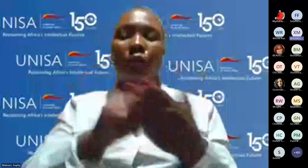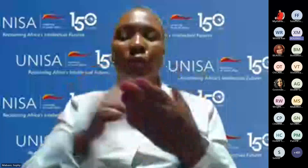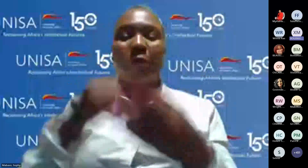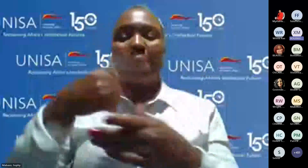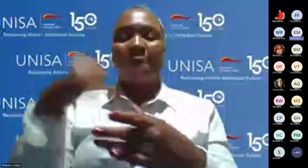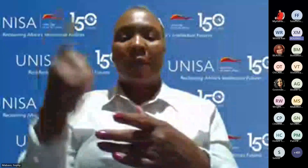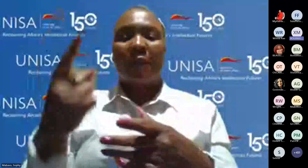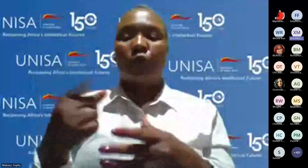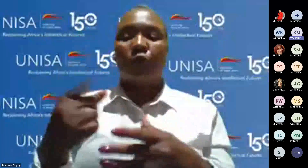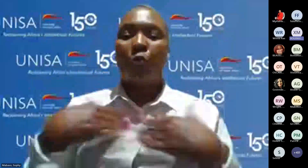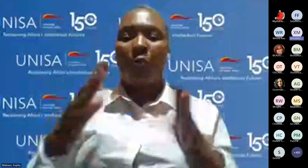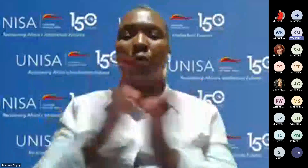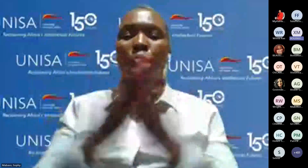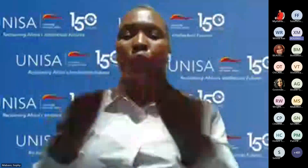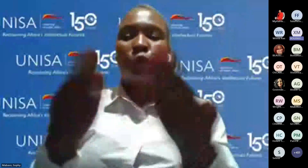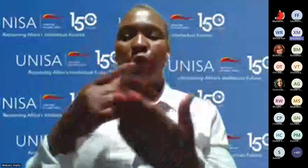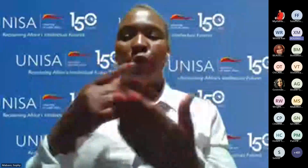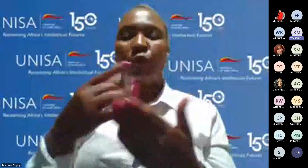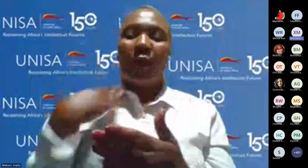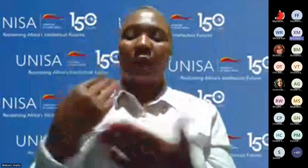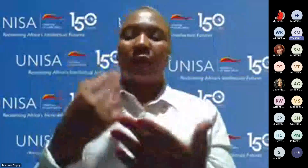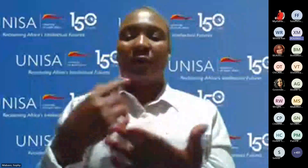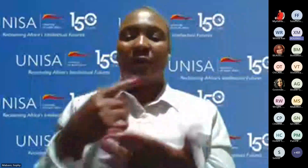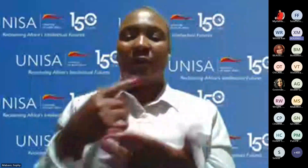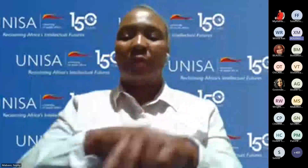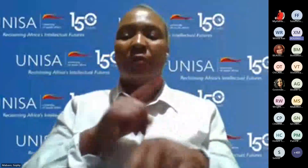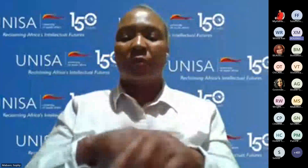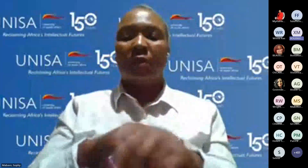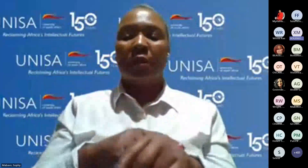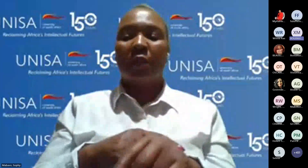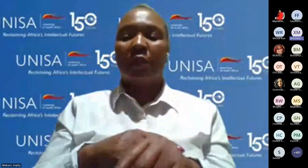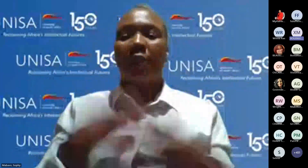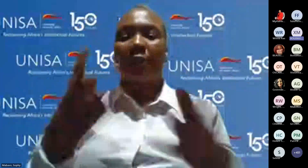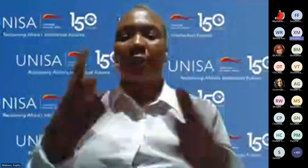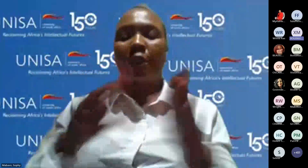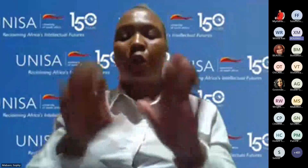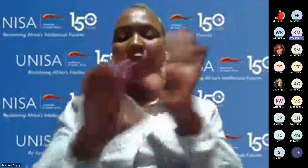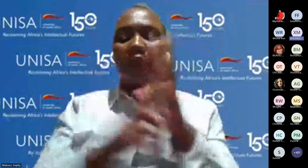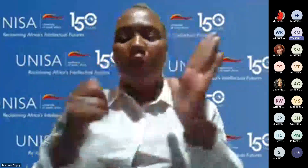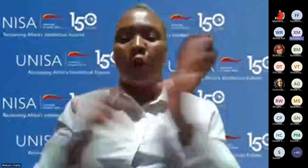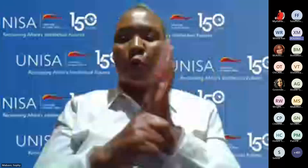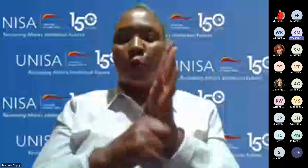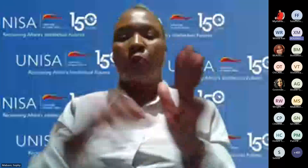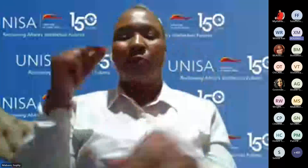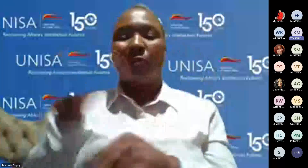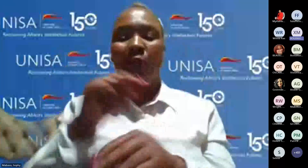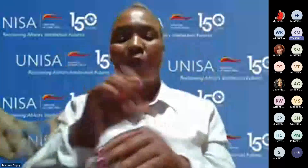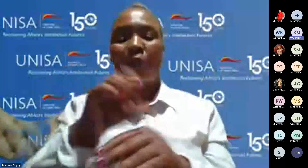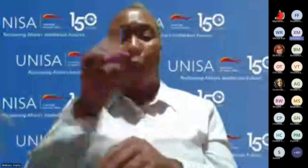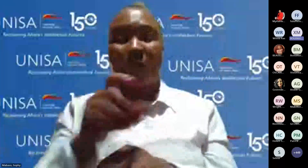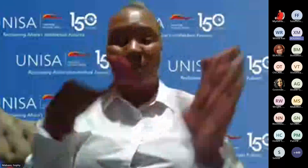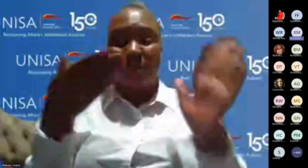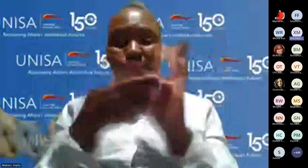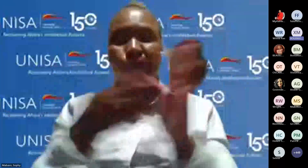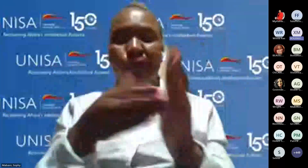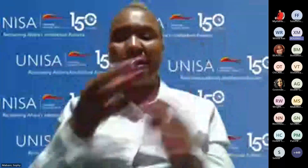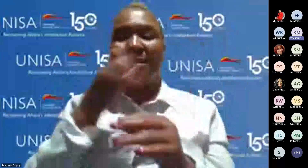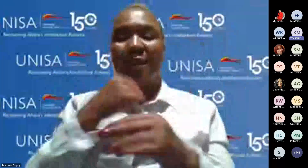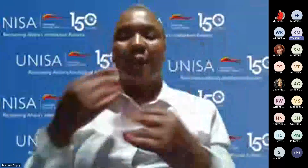last semester. It was for constitutional law. And there was a question that said, I've got it open